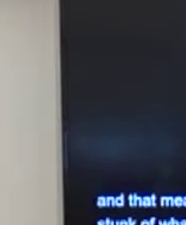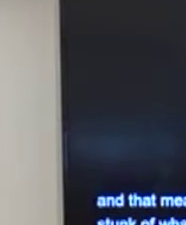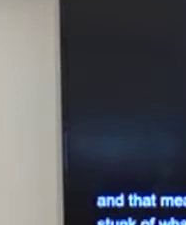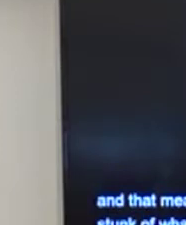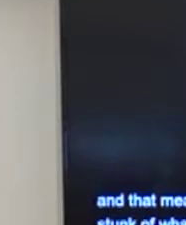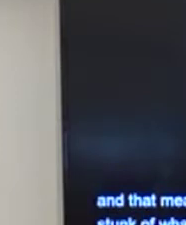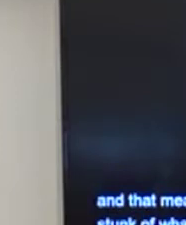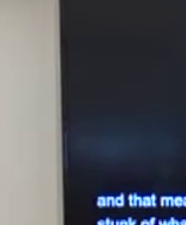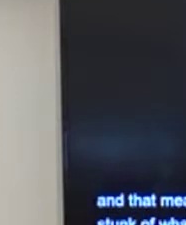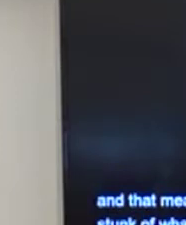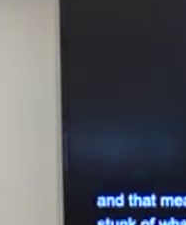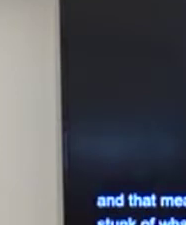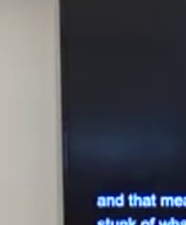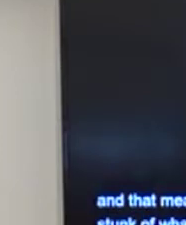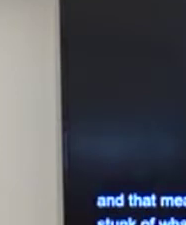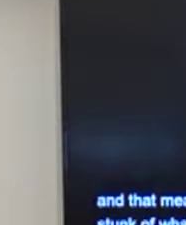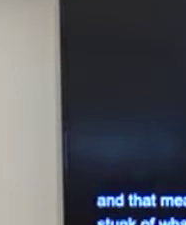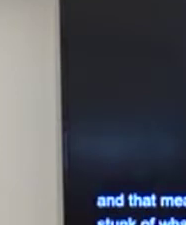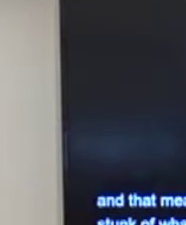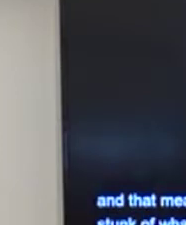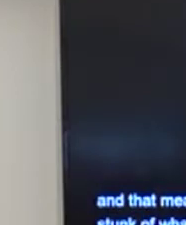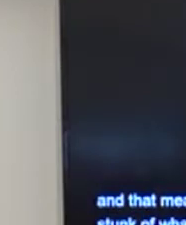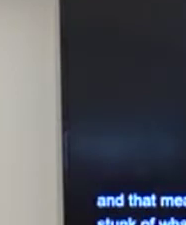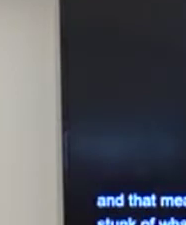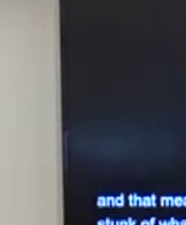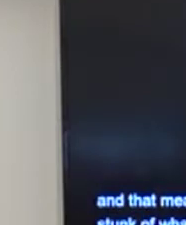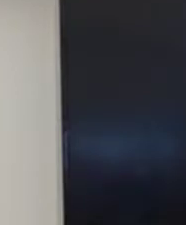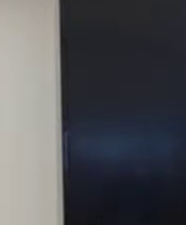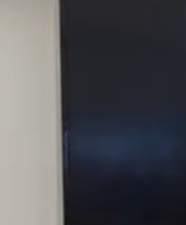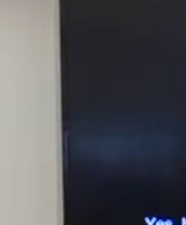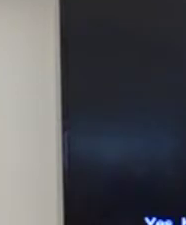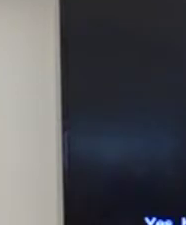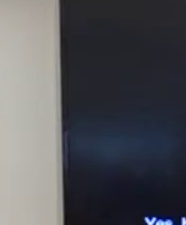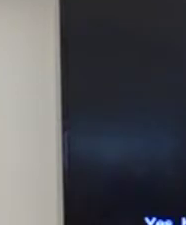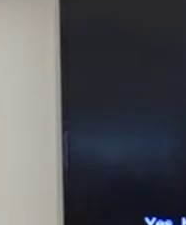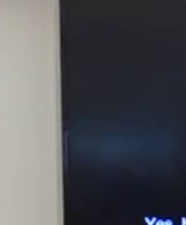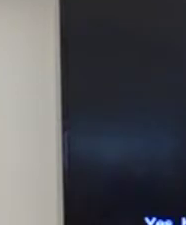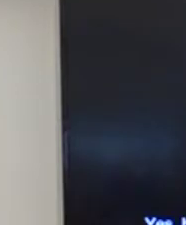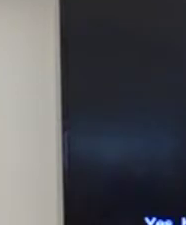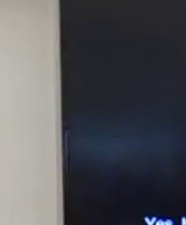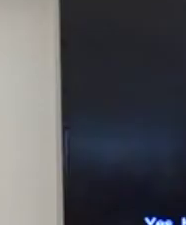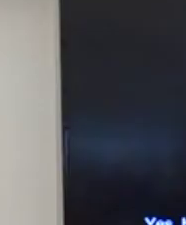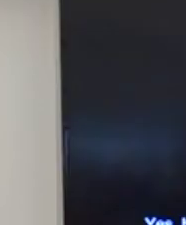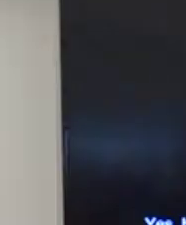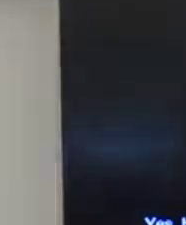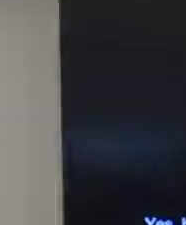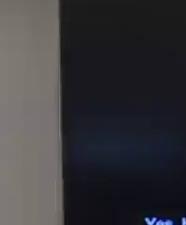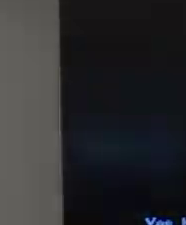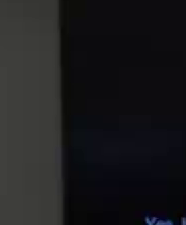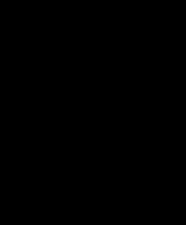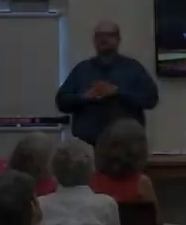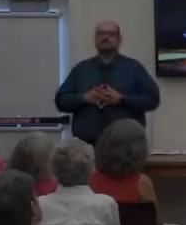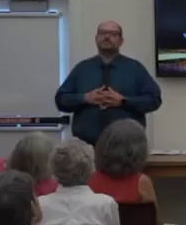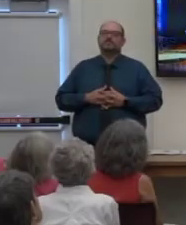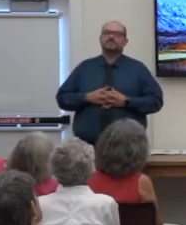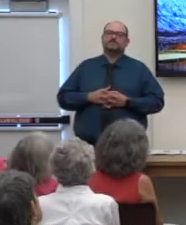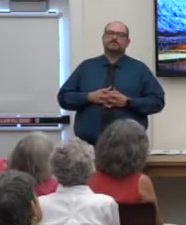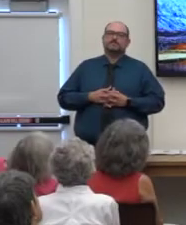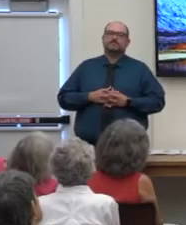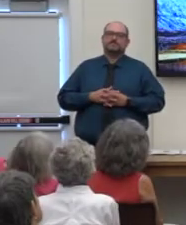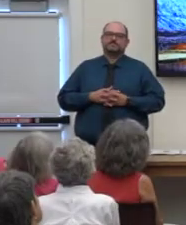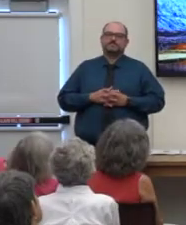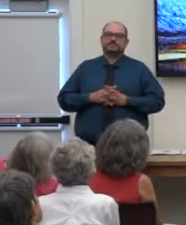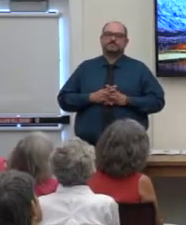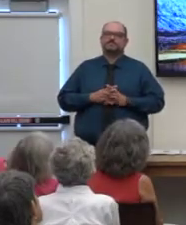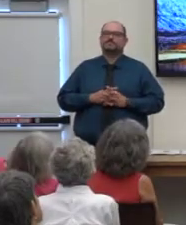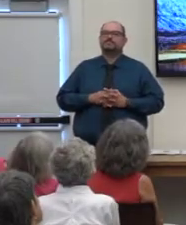in New Bedford and they stunk of whale oil. Because, you know, whaling was still on. As you can